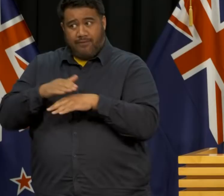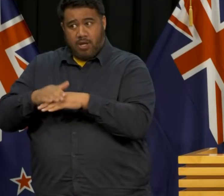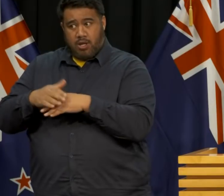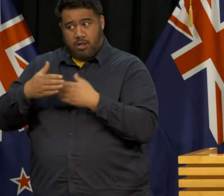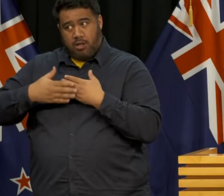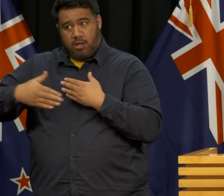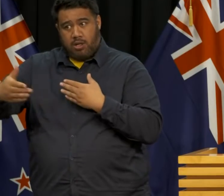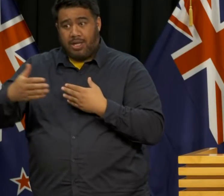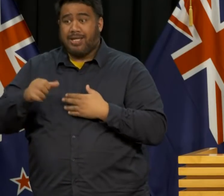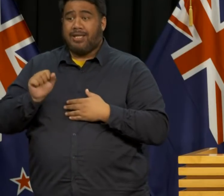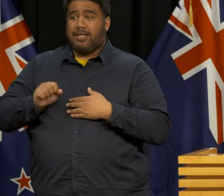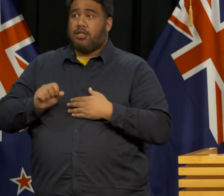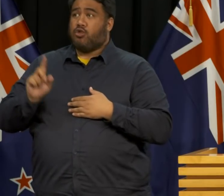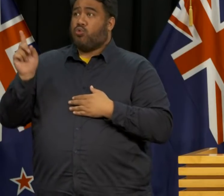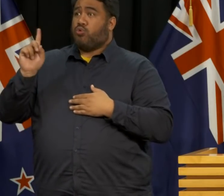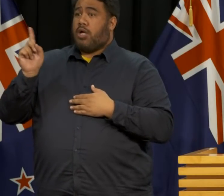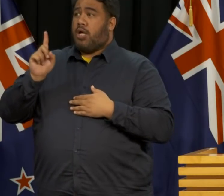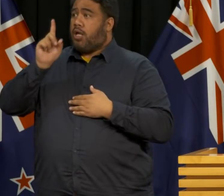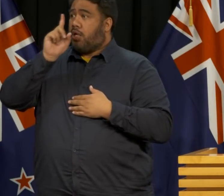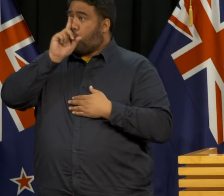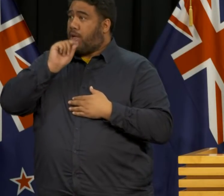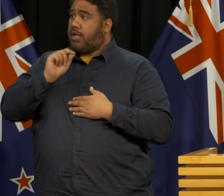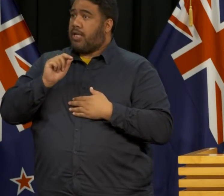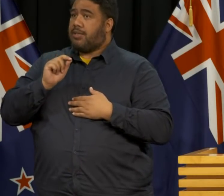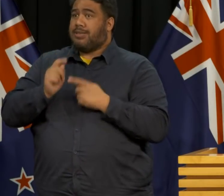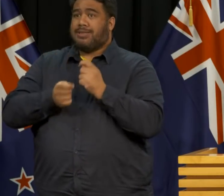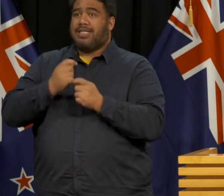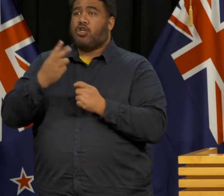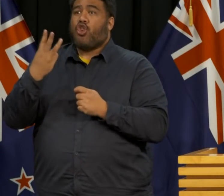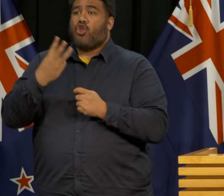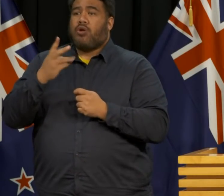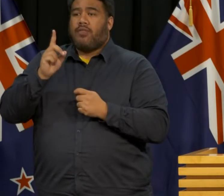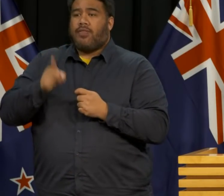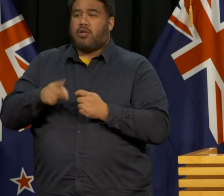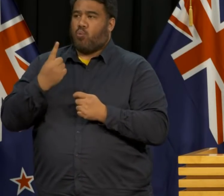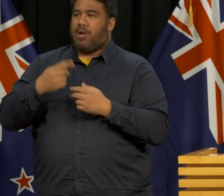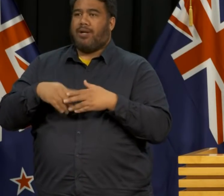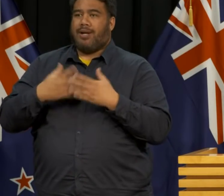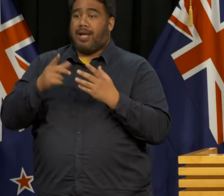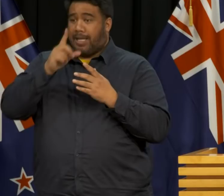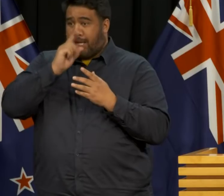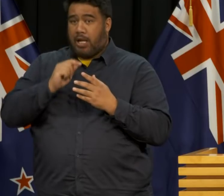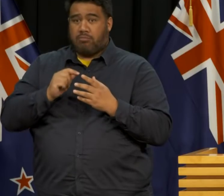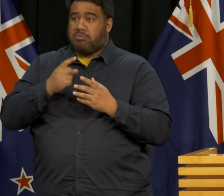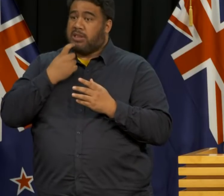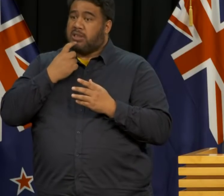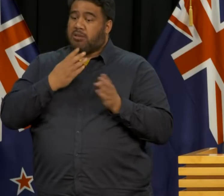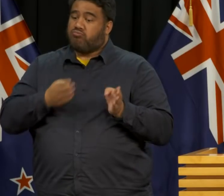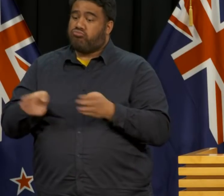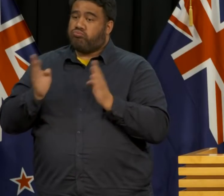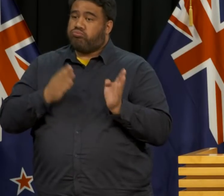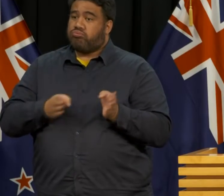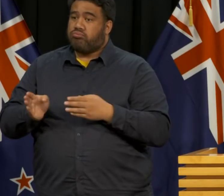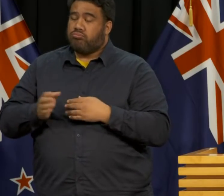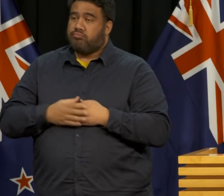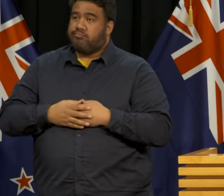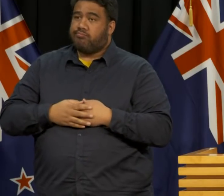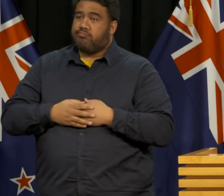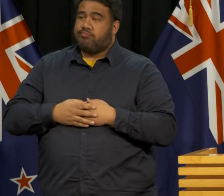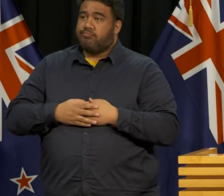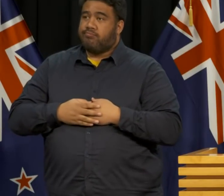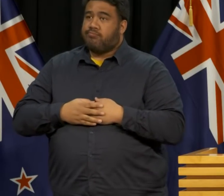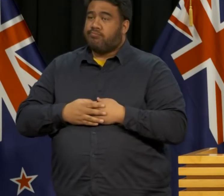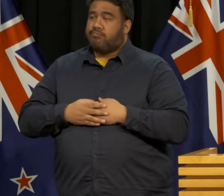we could test 13,000 tests today if that number came through without any real difficulty.